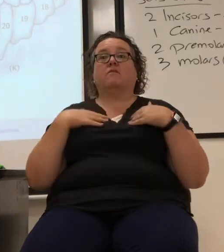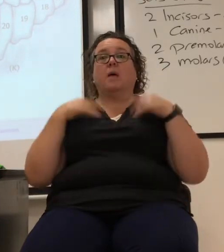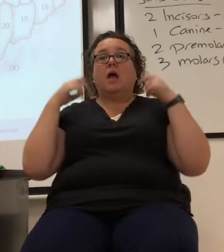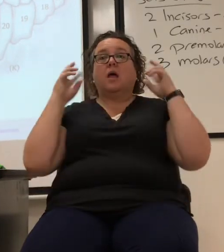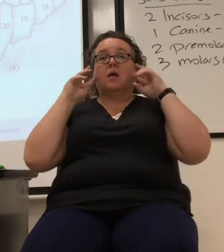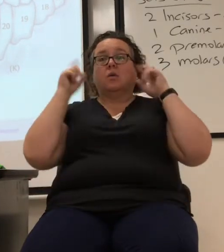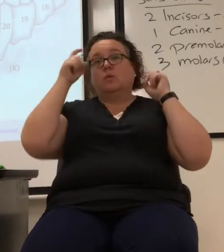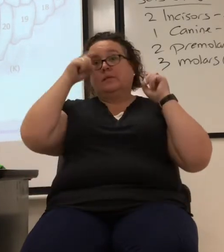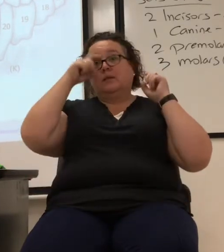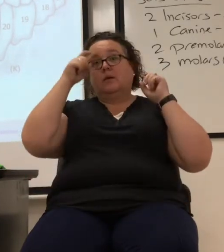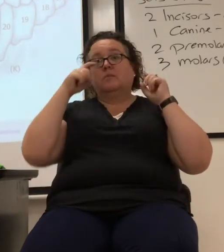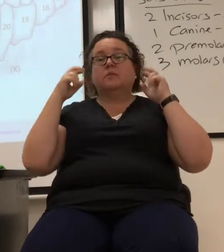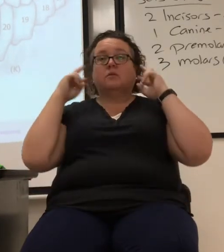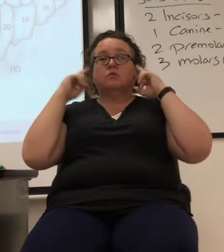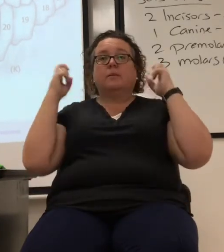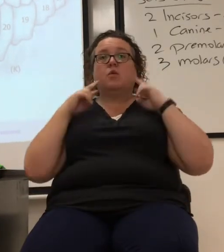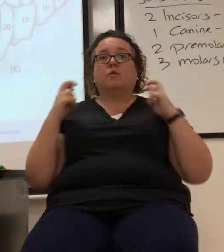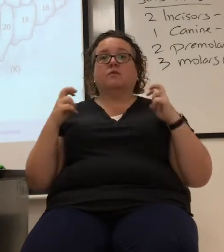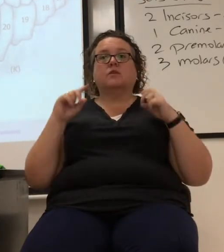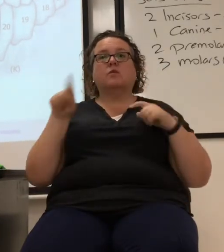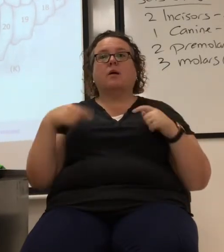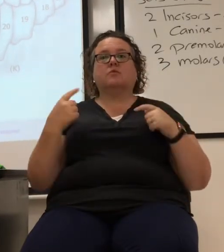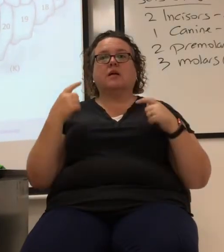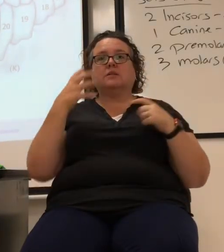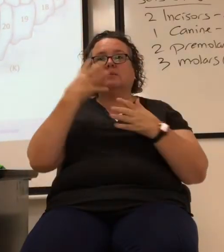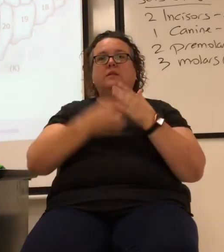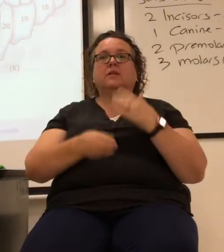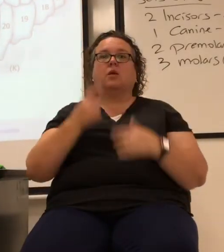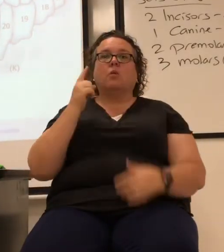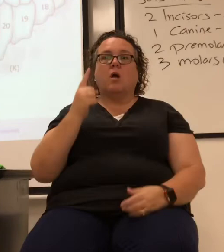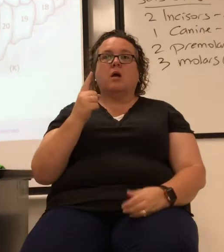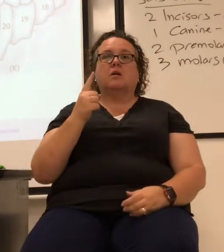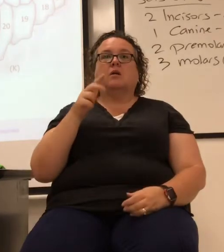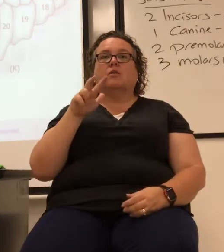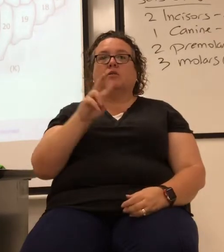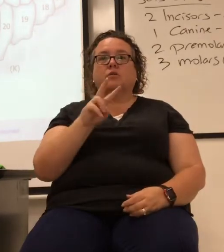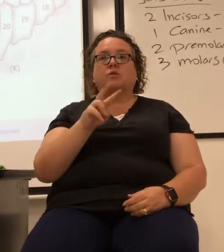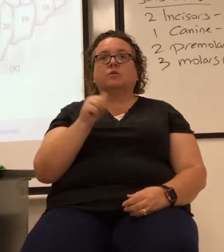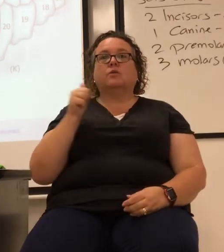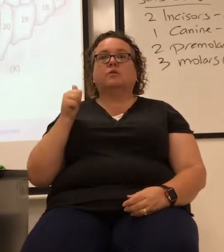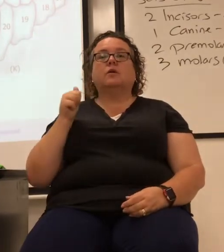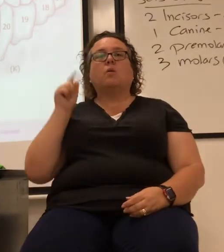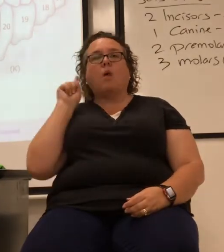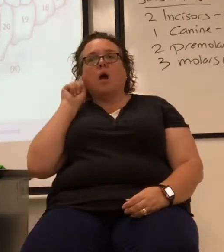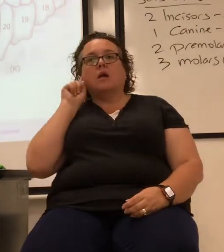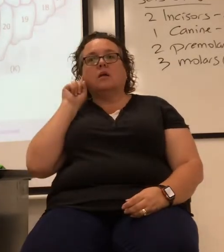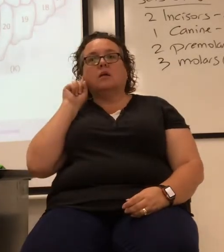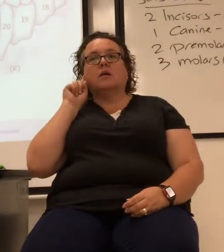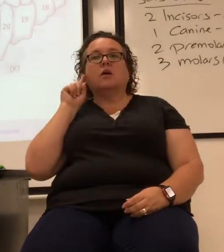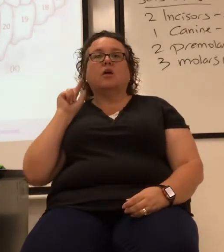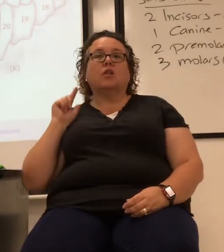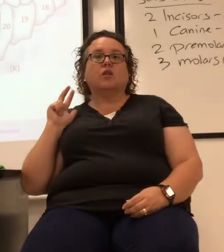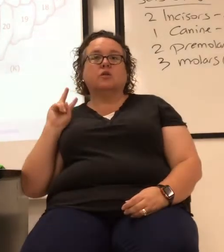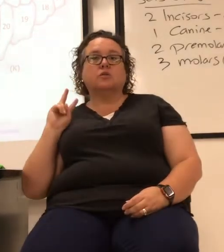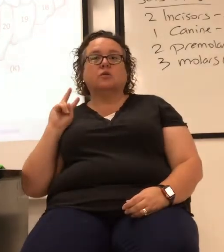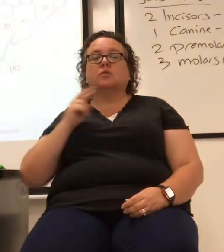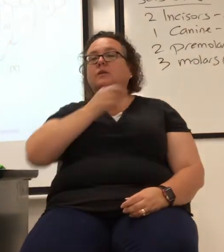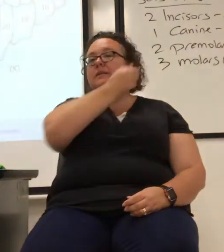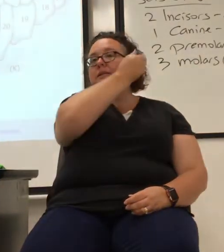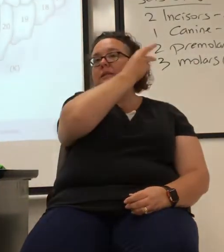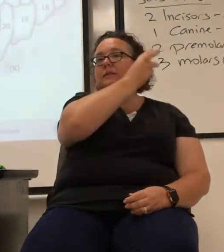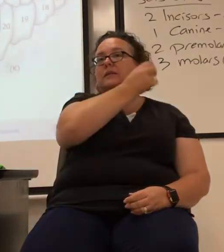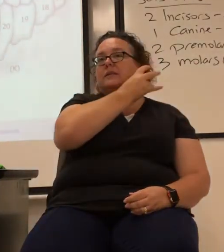removed. So I'm just missing 1 and 32, 16 and 17. So you don't renumber them. You just skip over